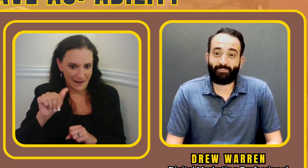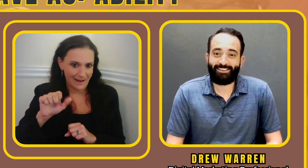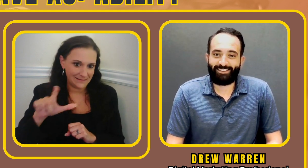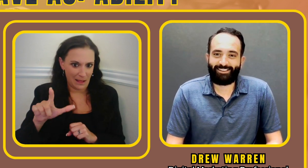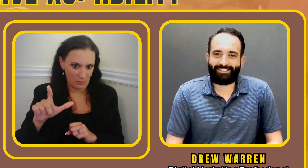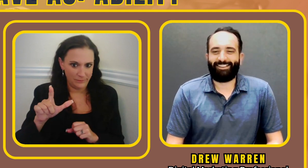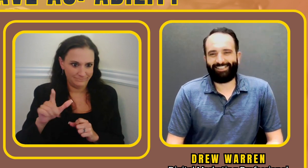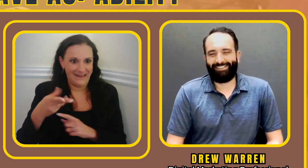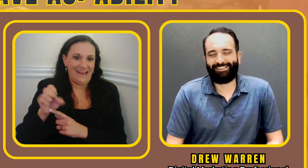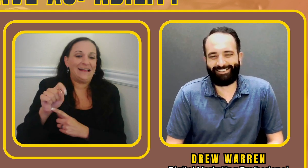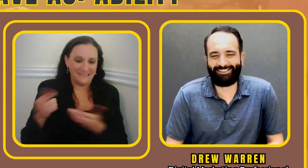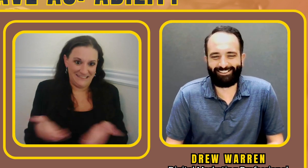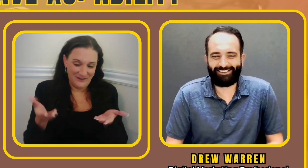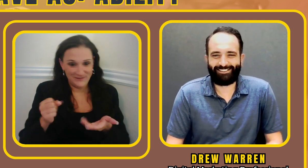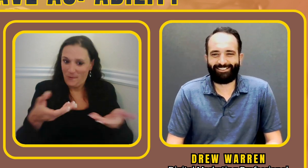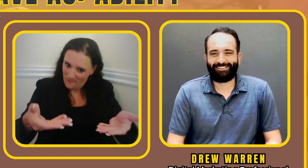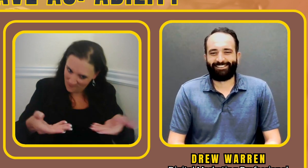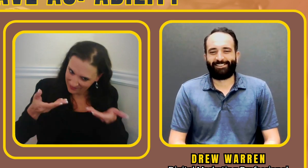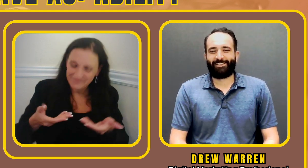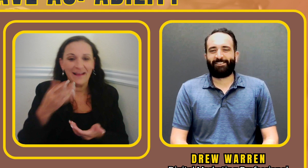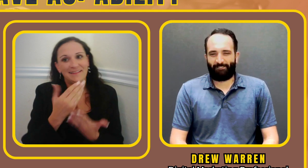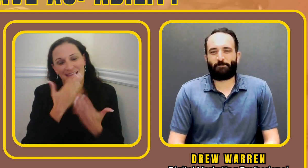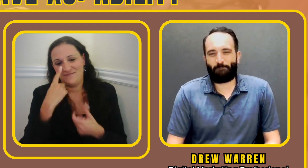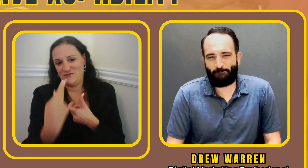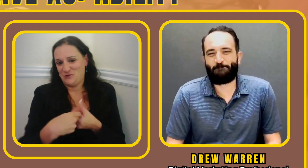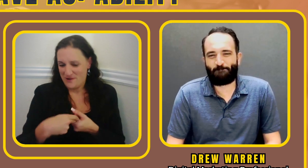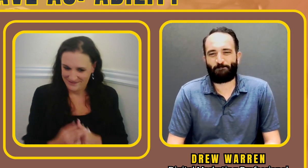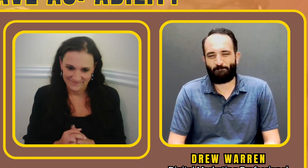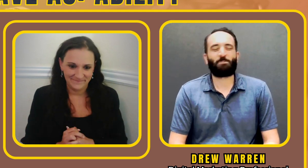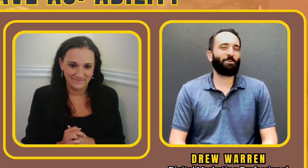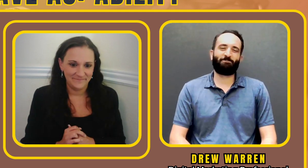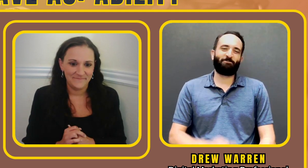ASL guest here. So welcome and thanks for joining.